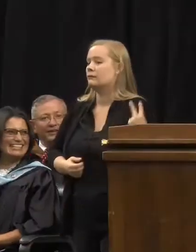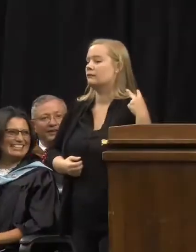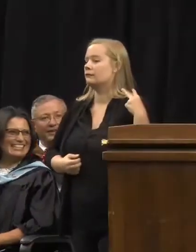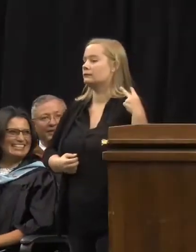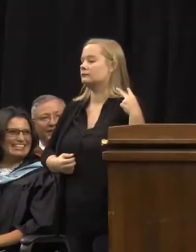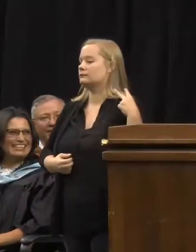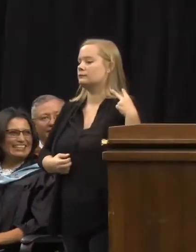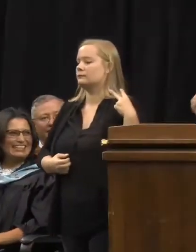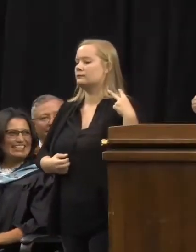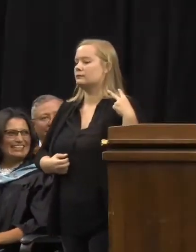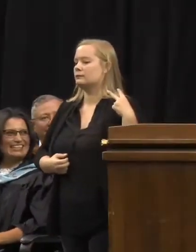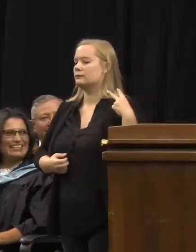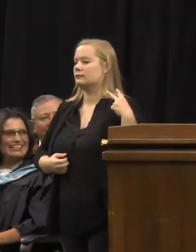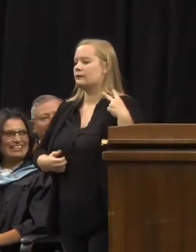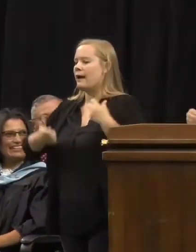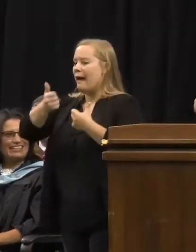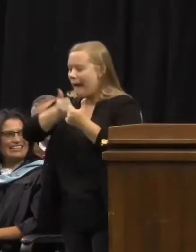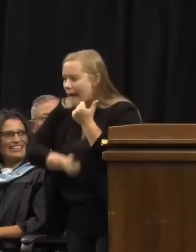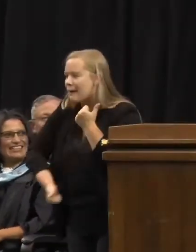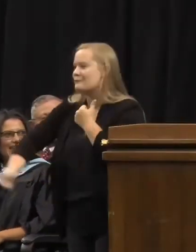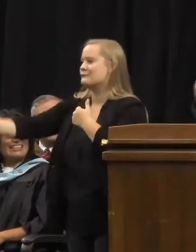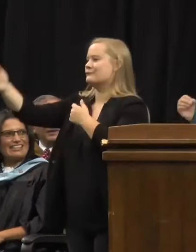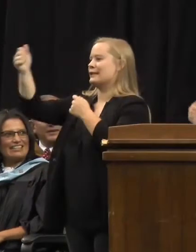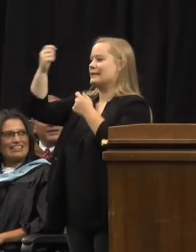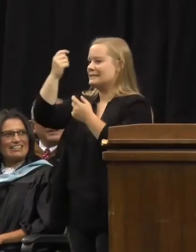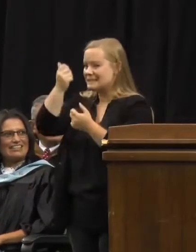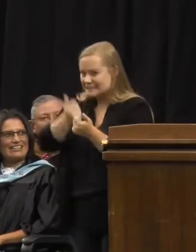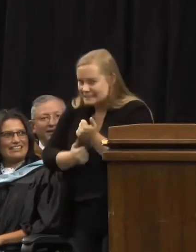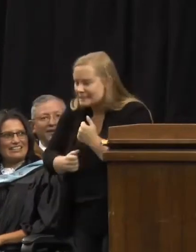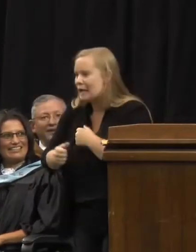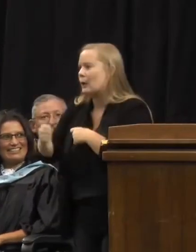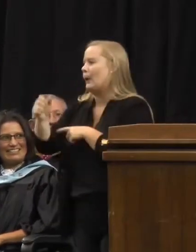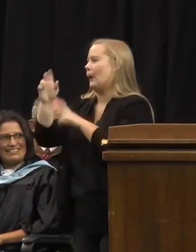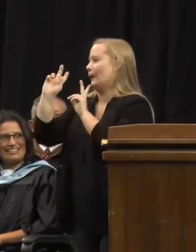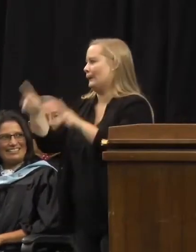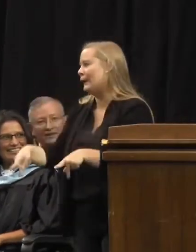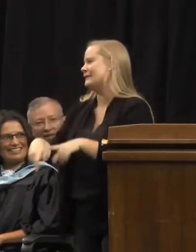because such every single person.